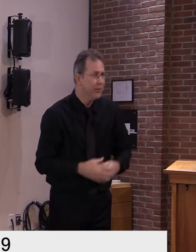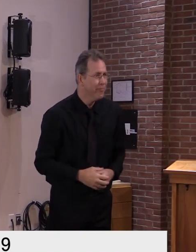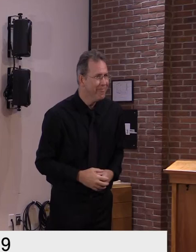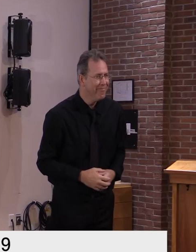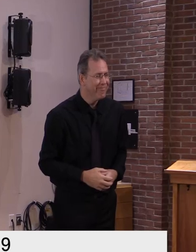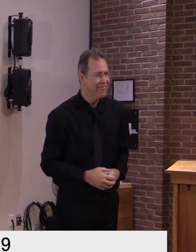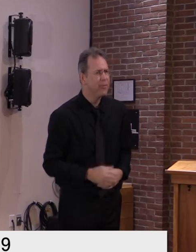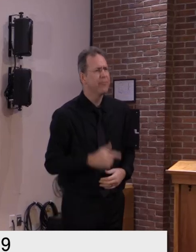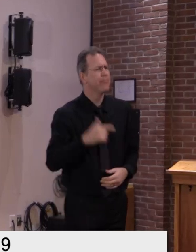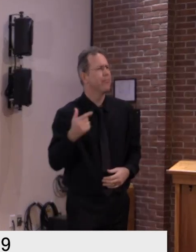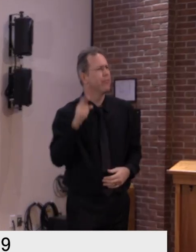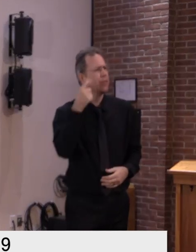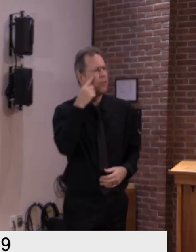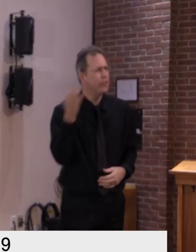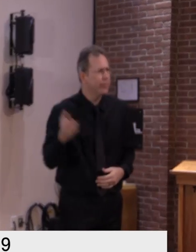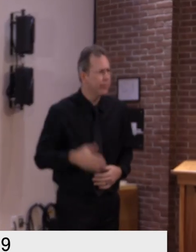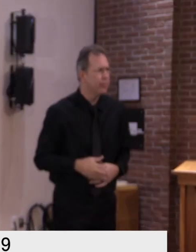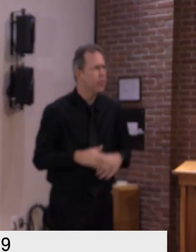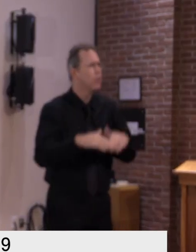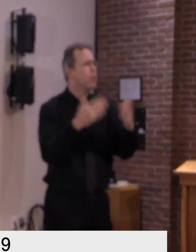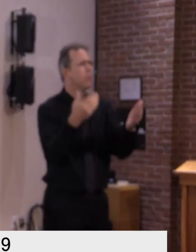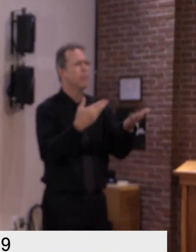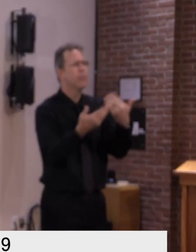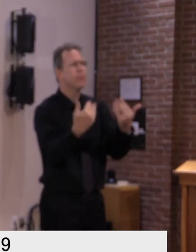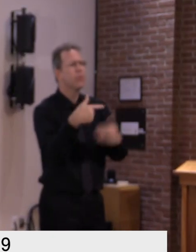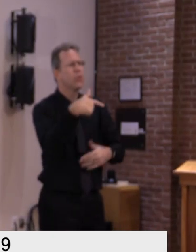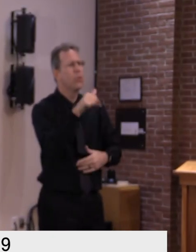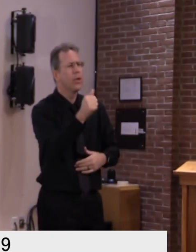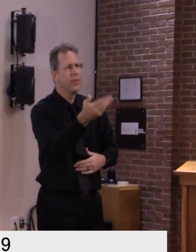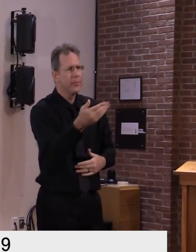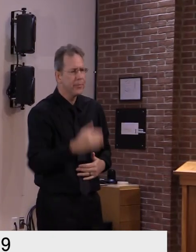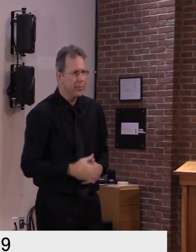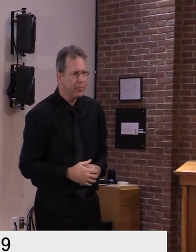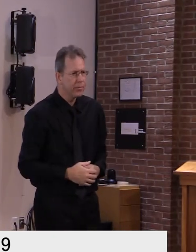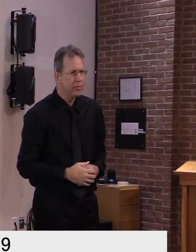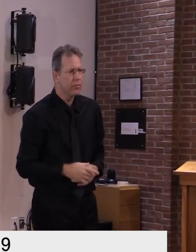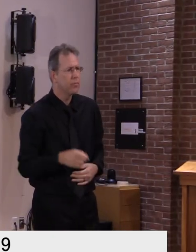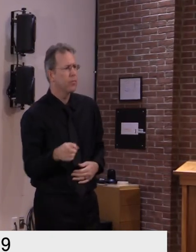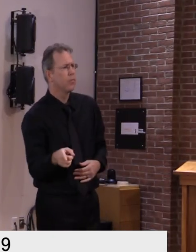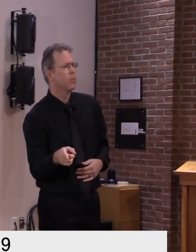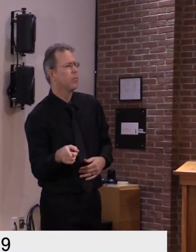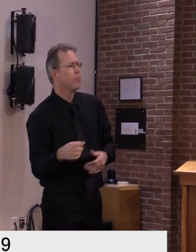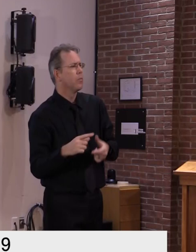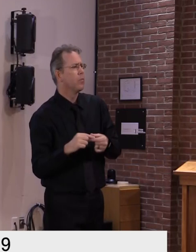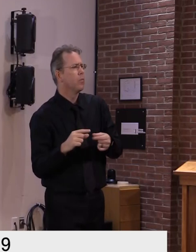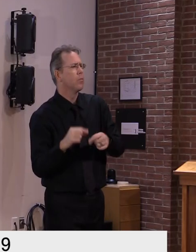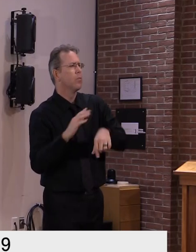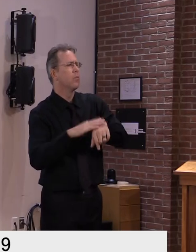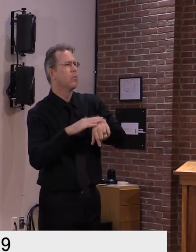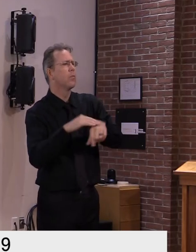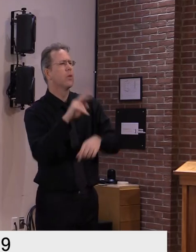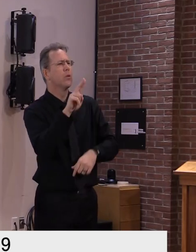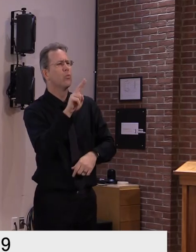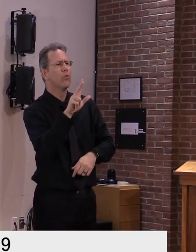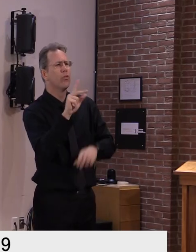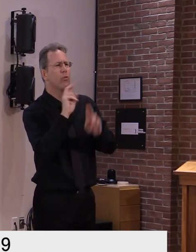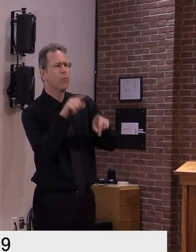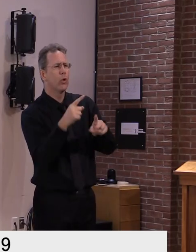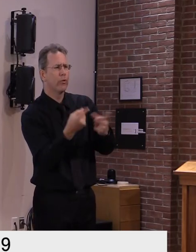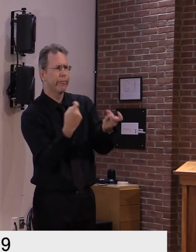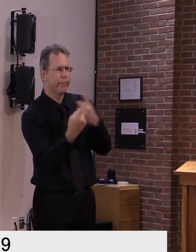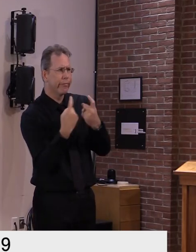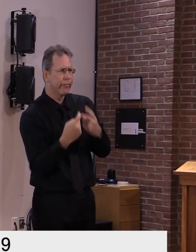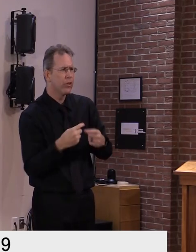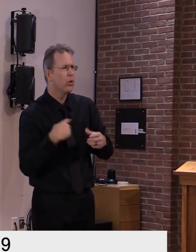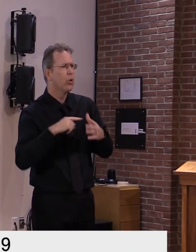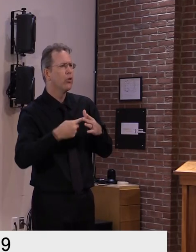Thank you, Dr. Levine. We'll open up to questions at this time. All right, we have 23 in the queue today, and we'll start in the room with